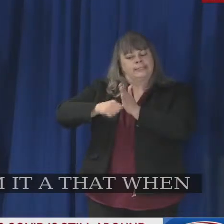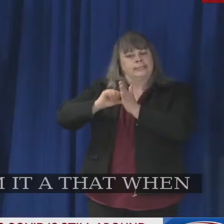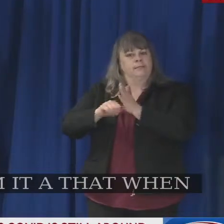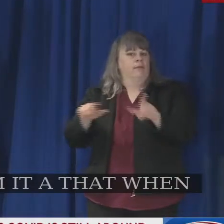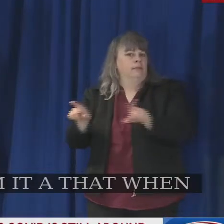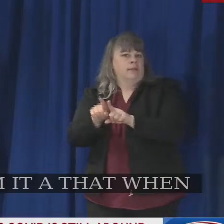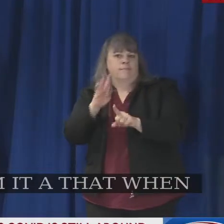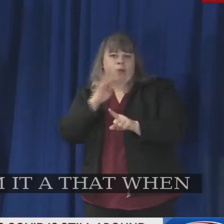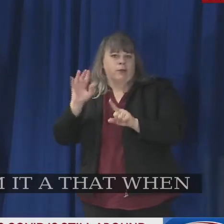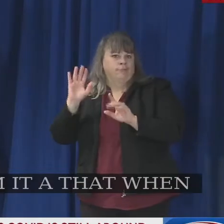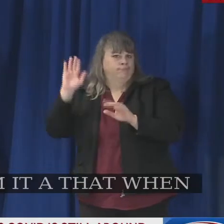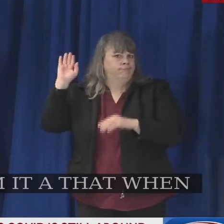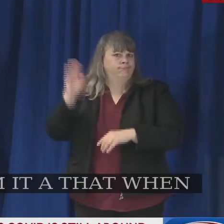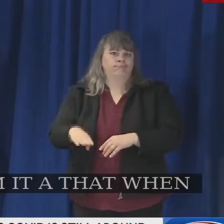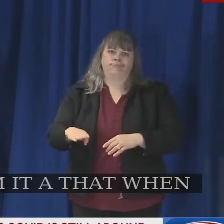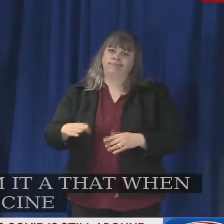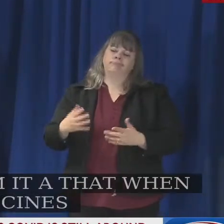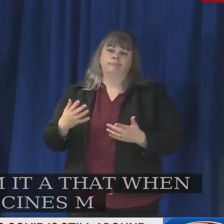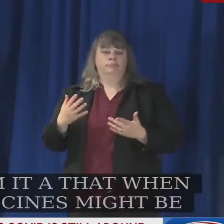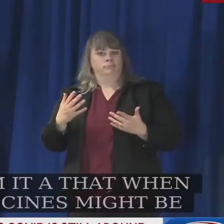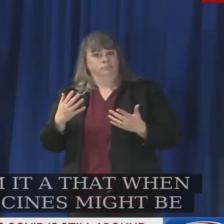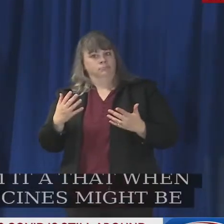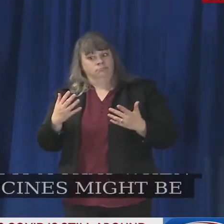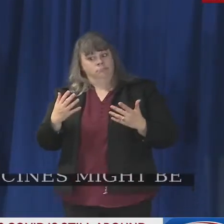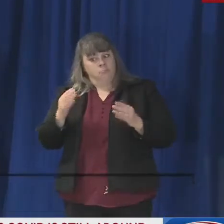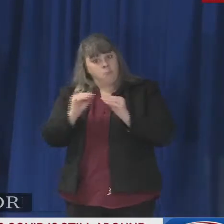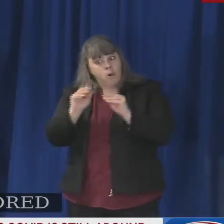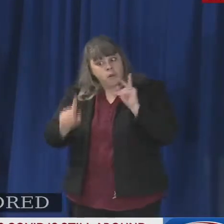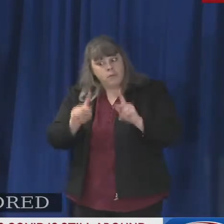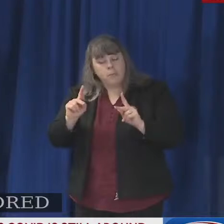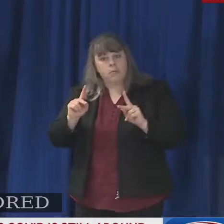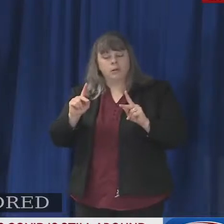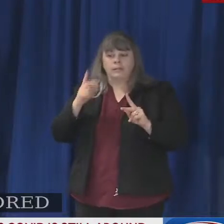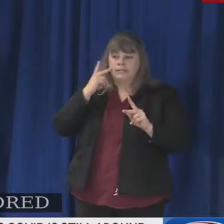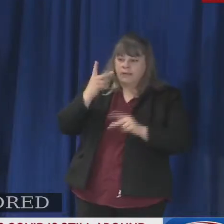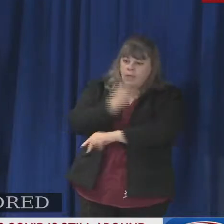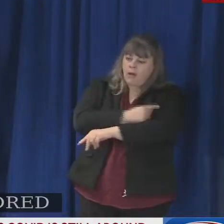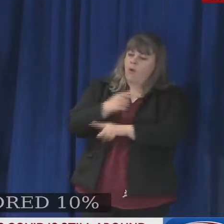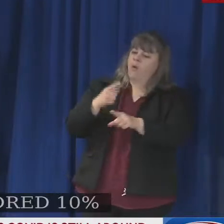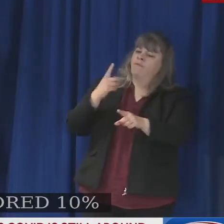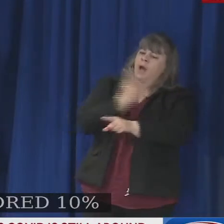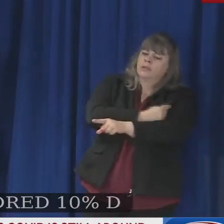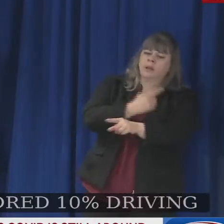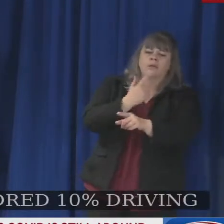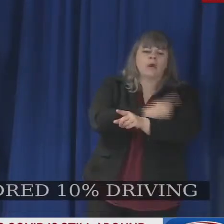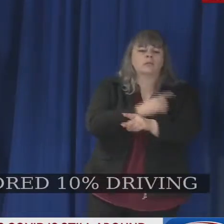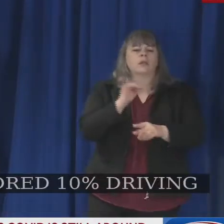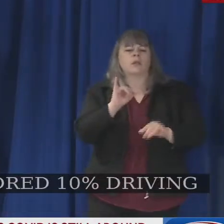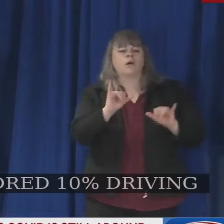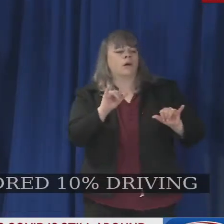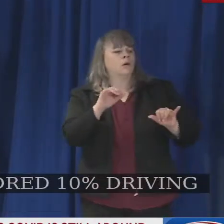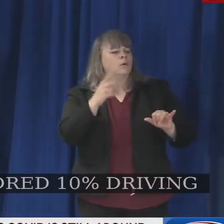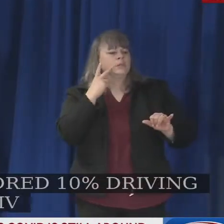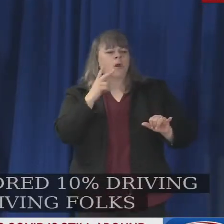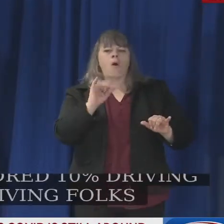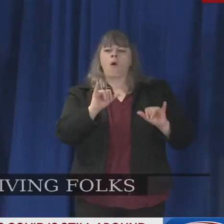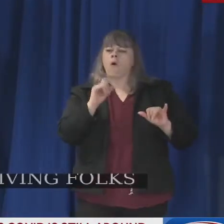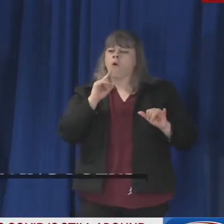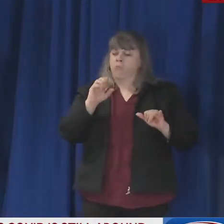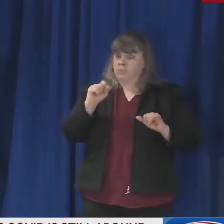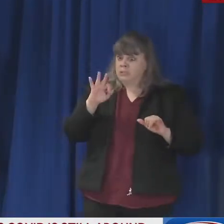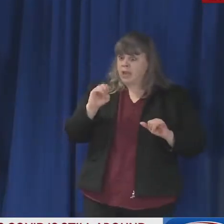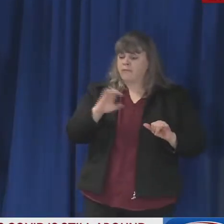giving folks confidence and the more people that get vaccinated, the more they see that their neighbors are vaccinated, the more that they see that it's safe. Are